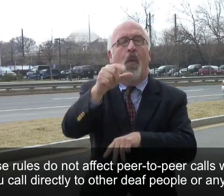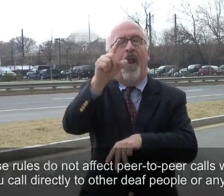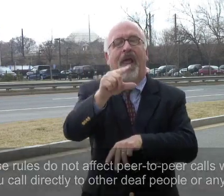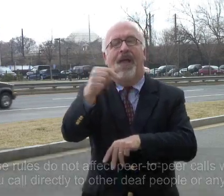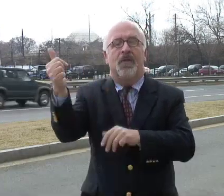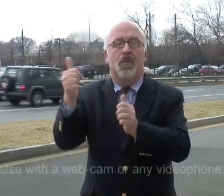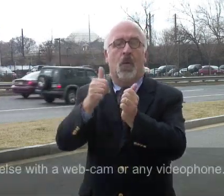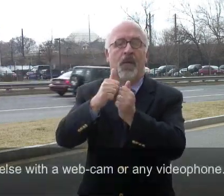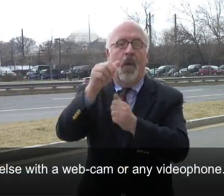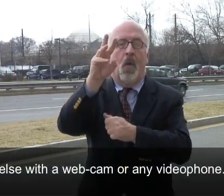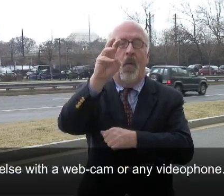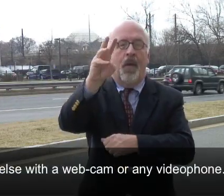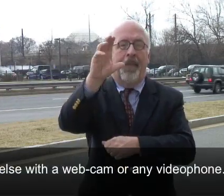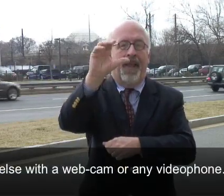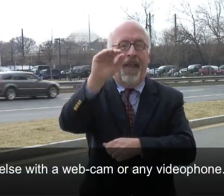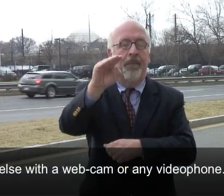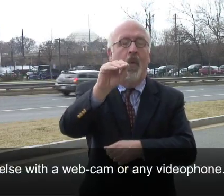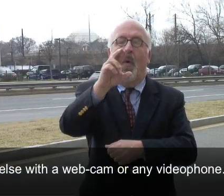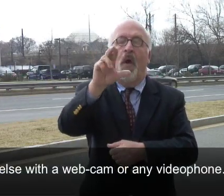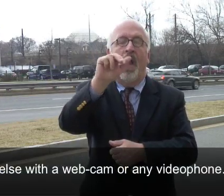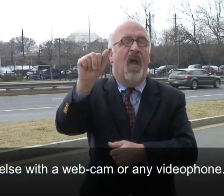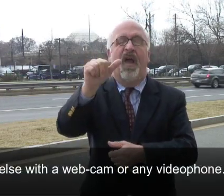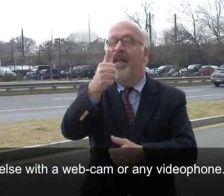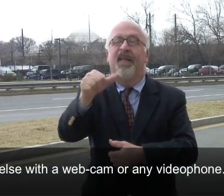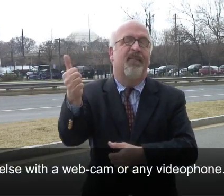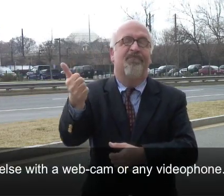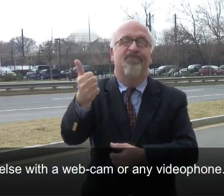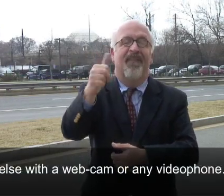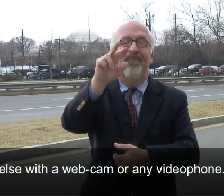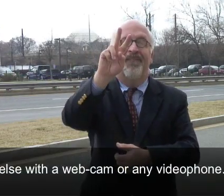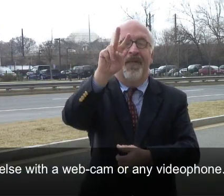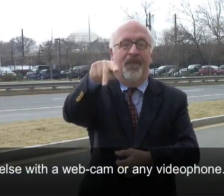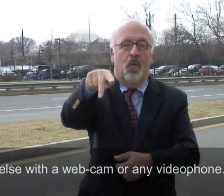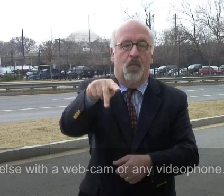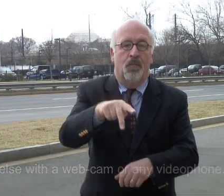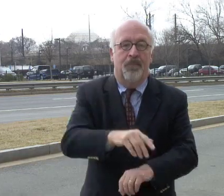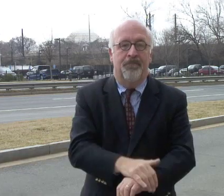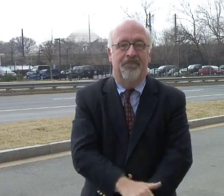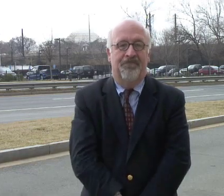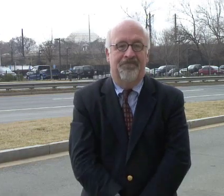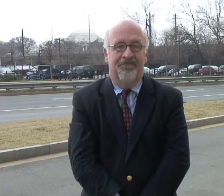anyone else with a webcam or any video phone.